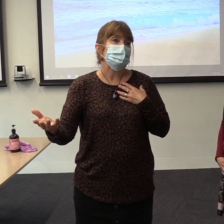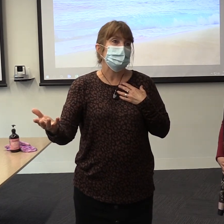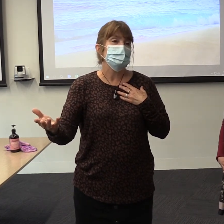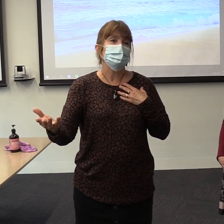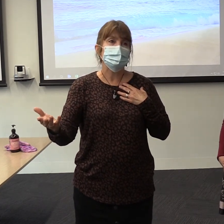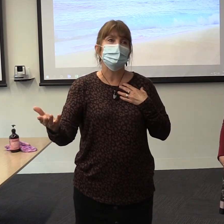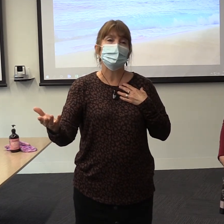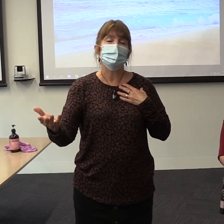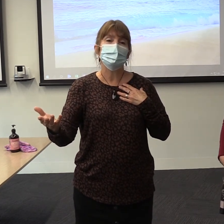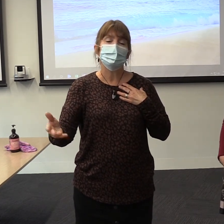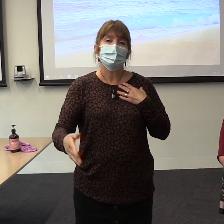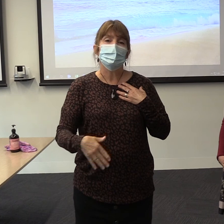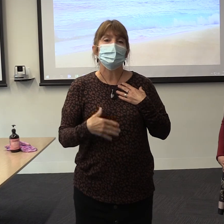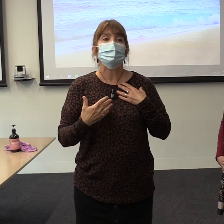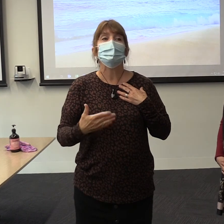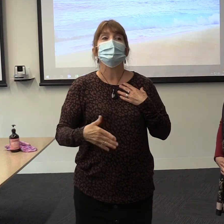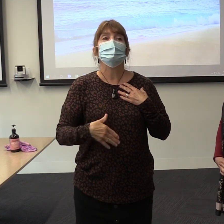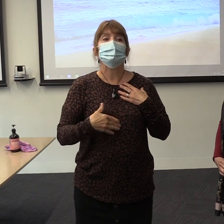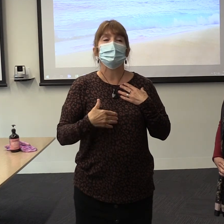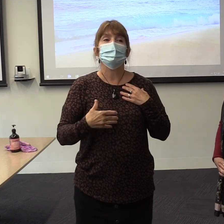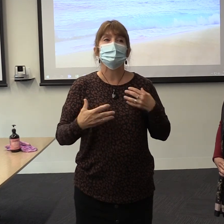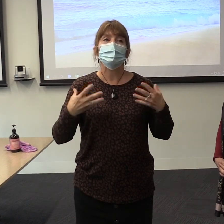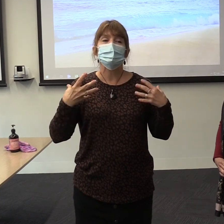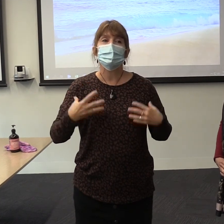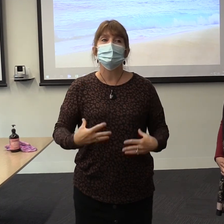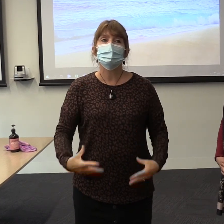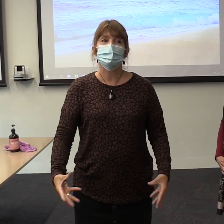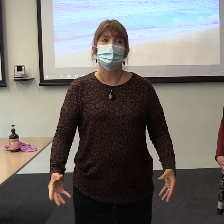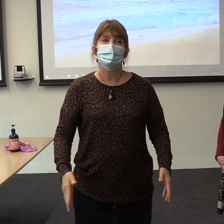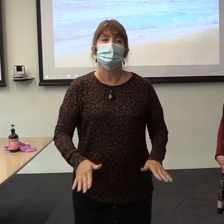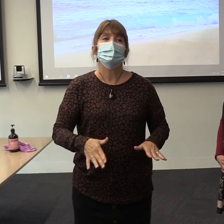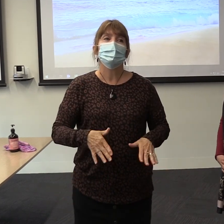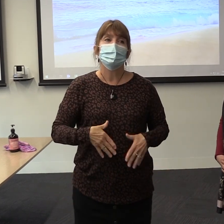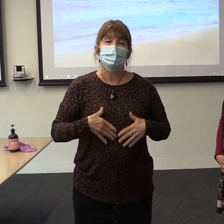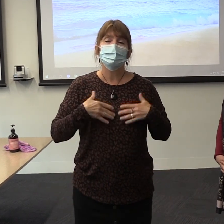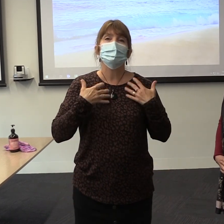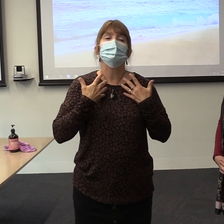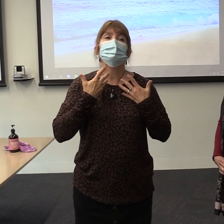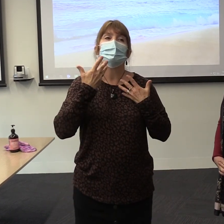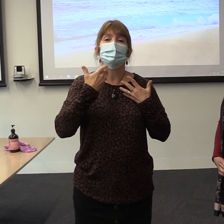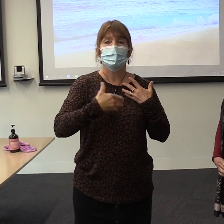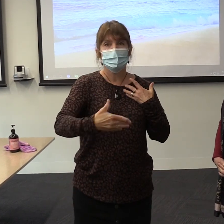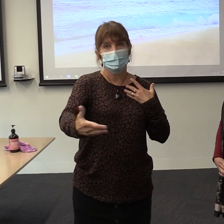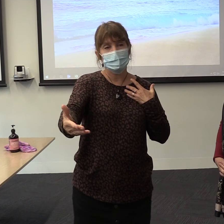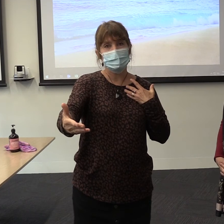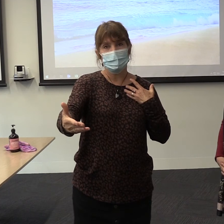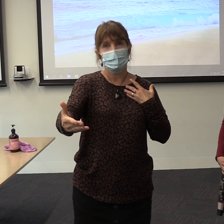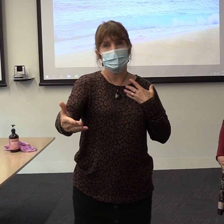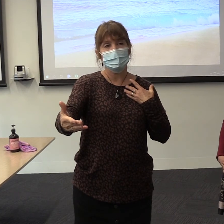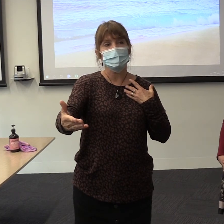doing it. It's just a really lovely thing to be able to do that centres you in giving to yourself and giving to someone else at the